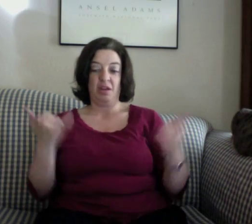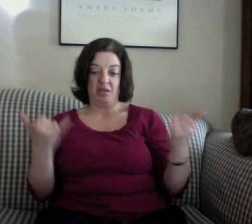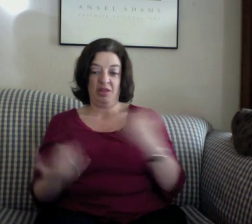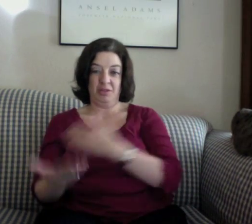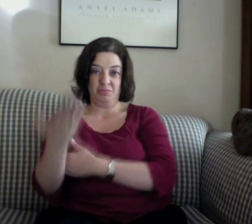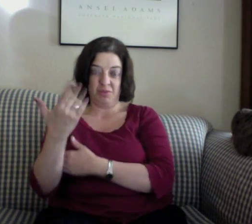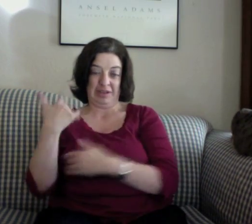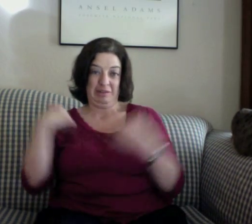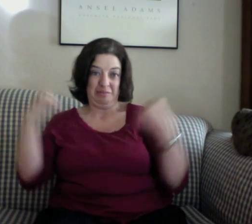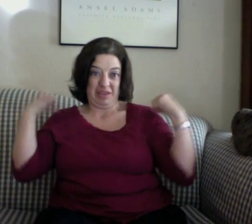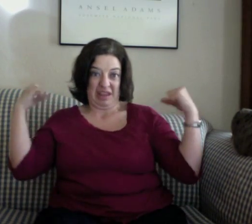Recurring,